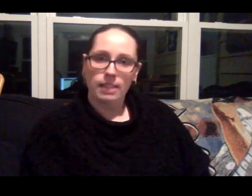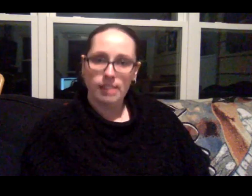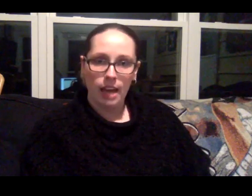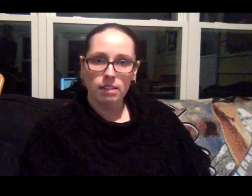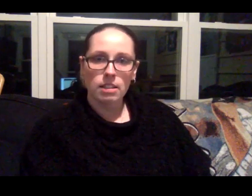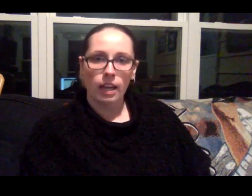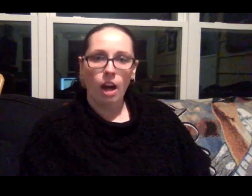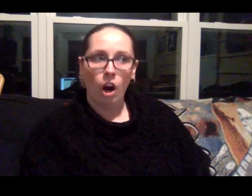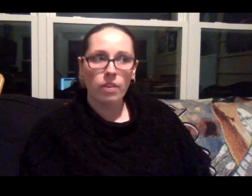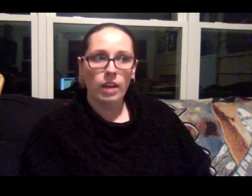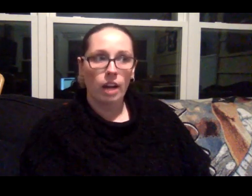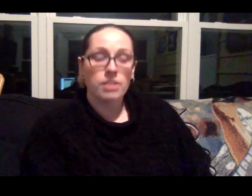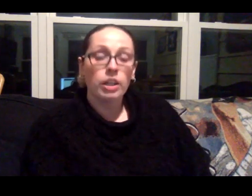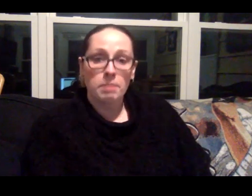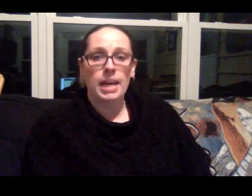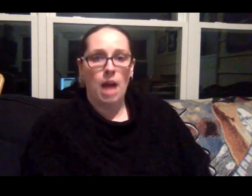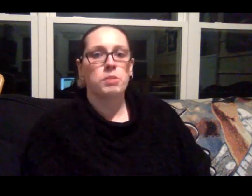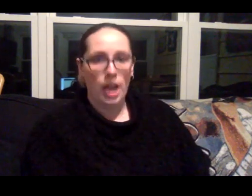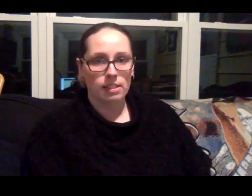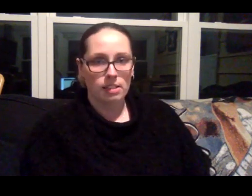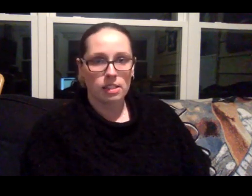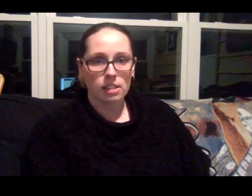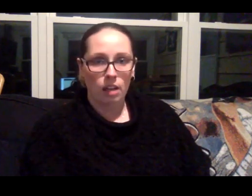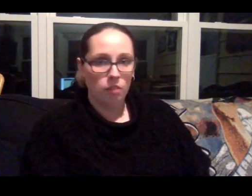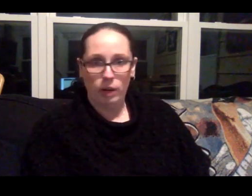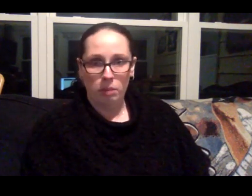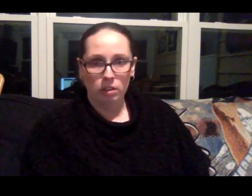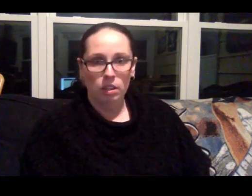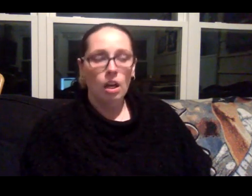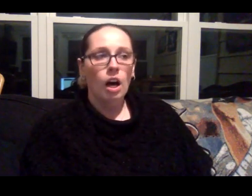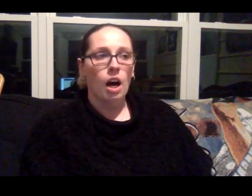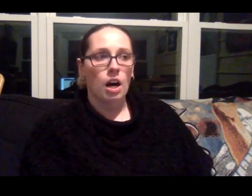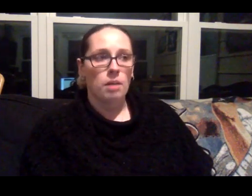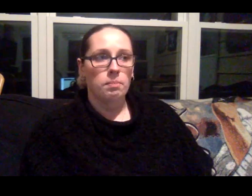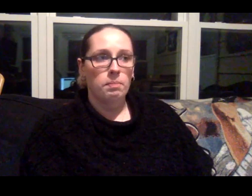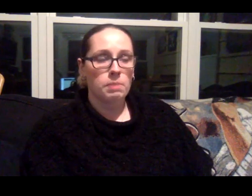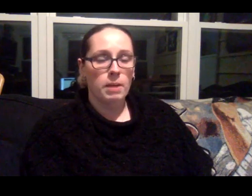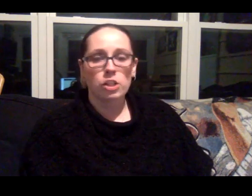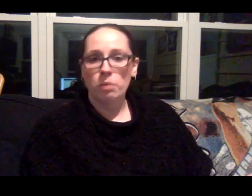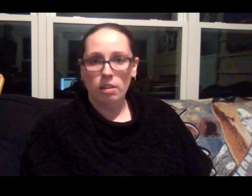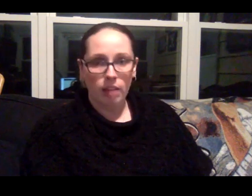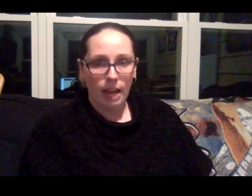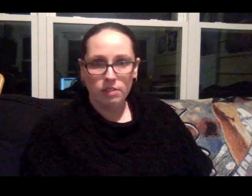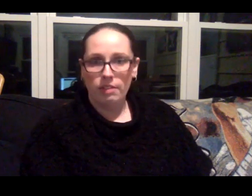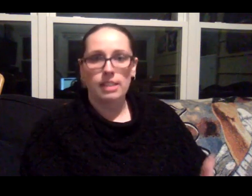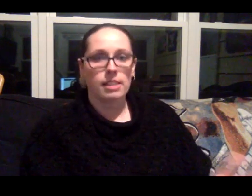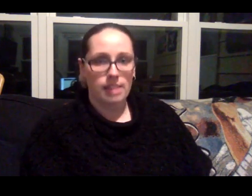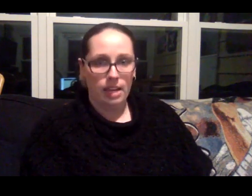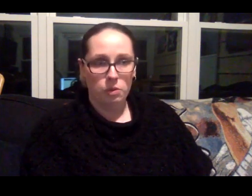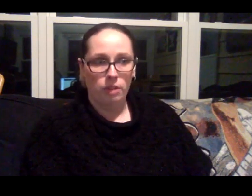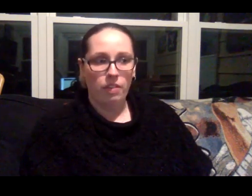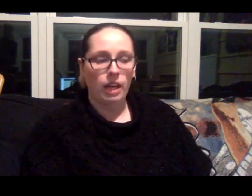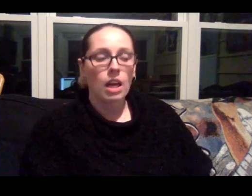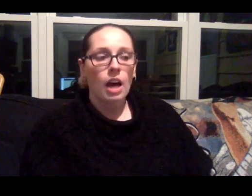doesn't make sense. Like, are there, is there going to be gaps? Yes, it's unavoidable. Right. Um, especially with lack of devices,